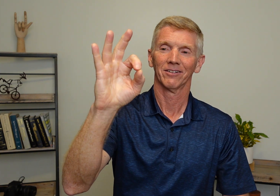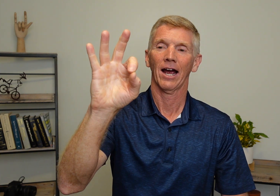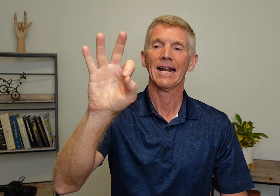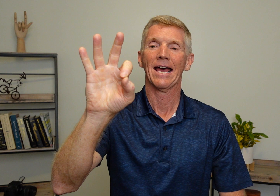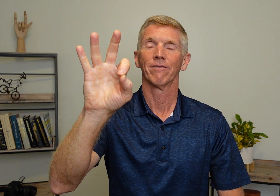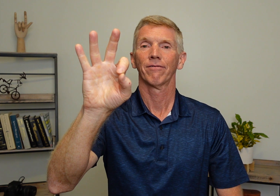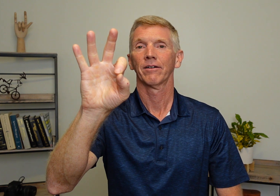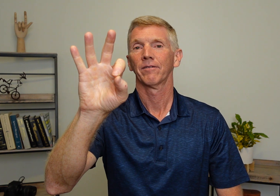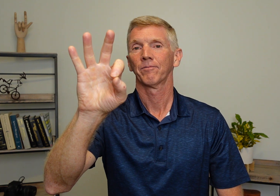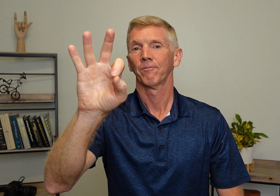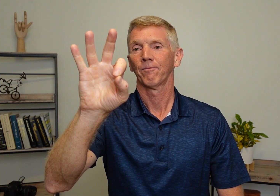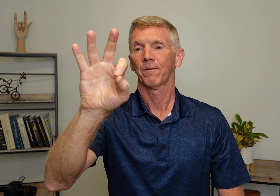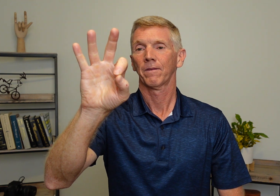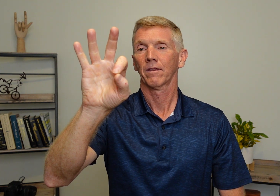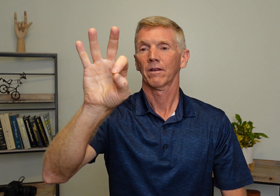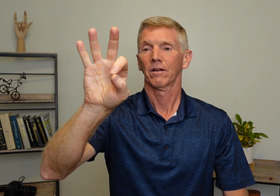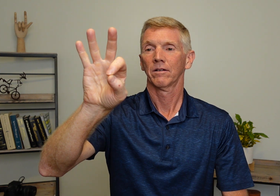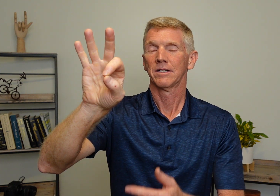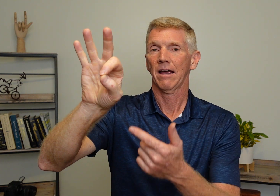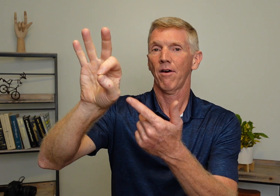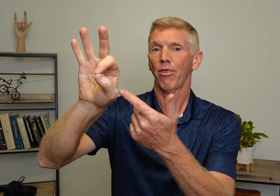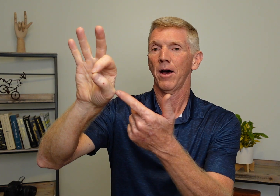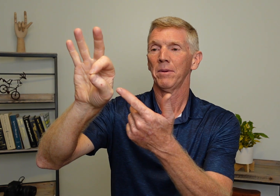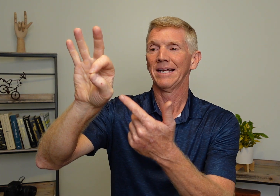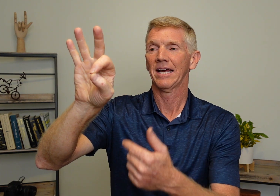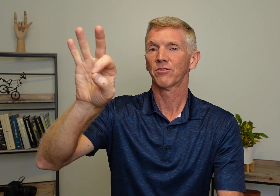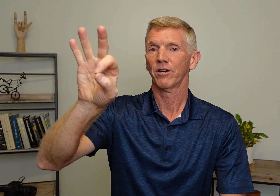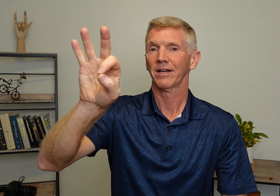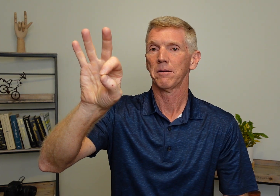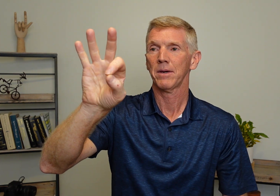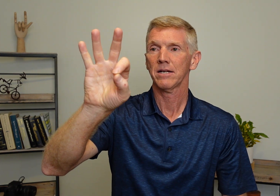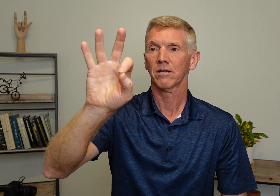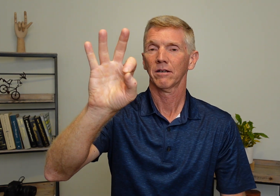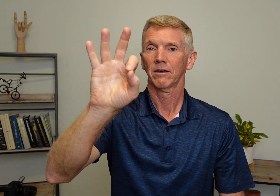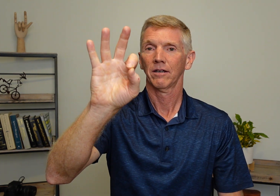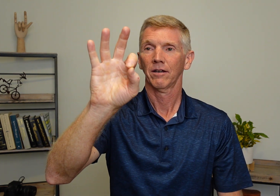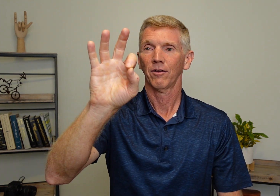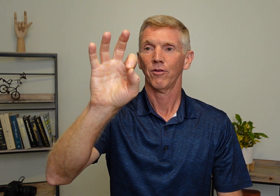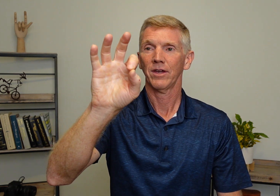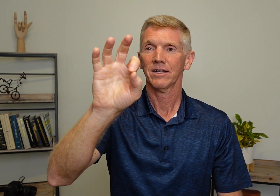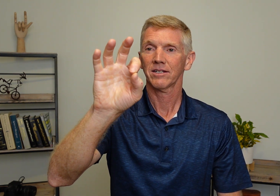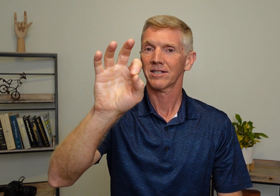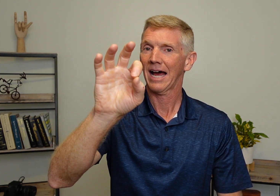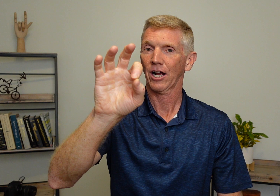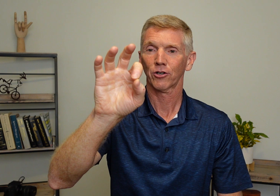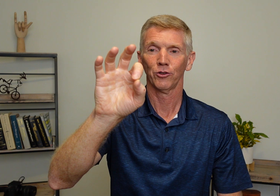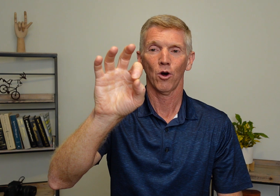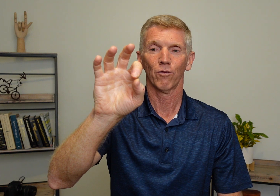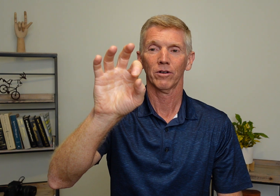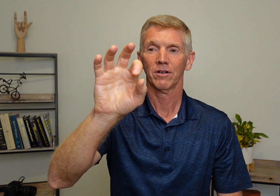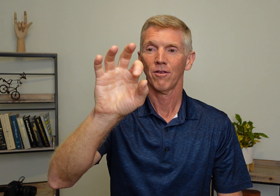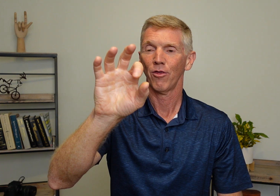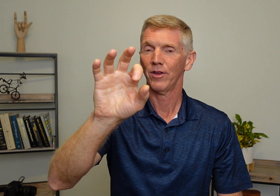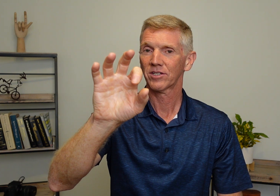right? F. See how that thumb and index finger again meet? This is not curled over. This is